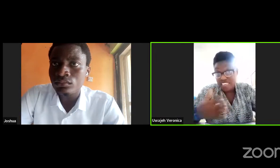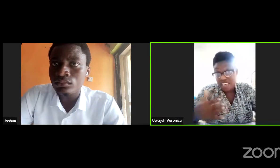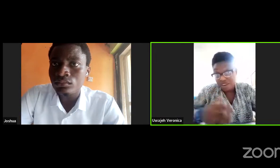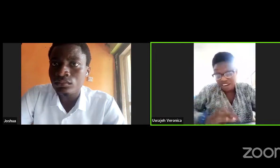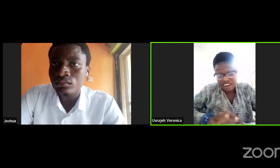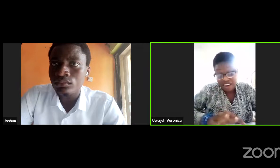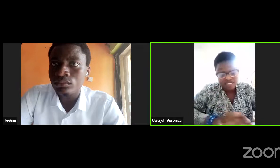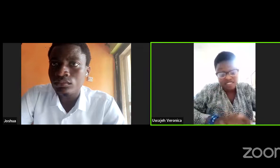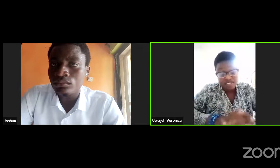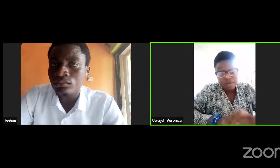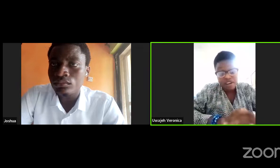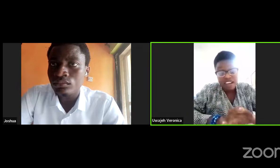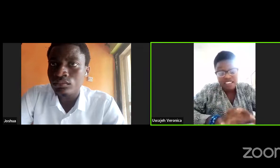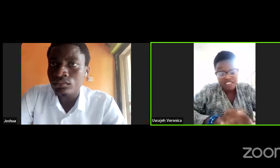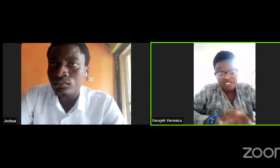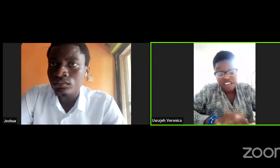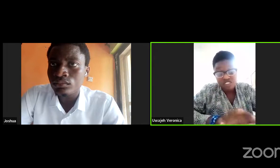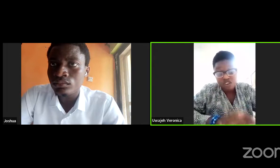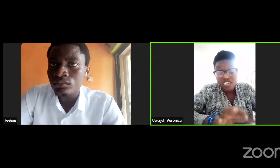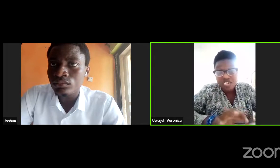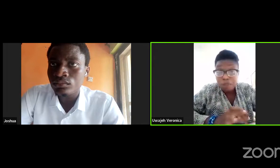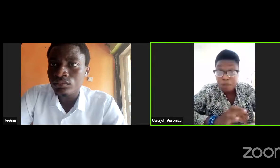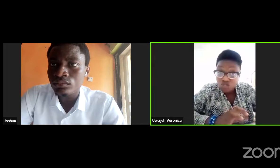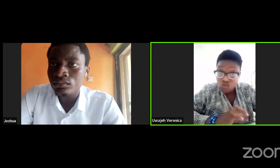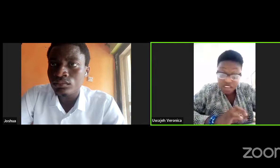just like the American Defi